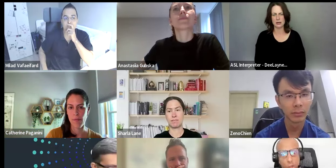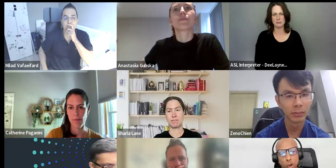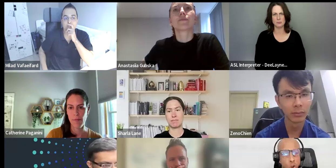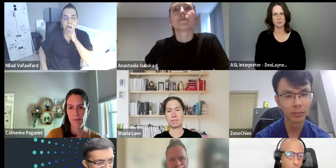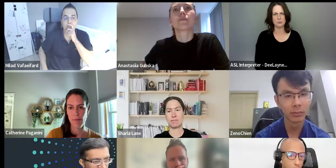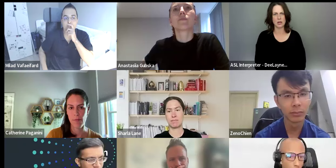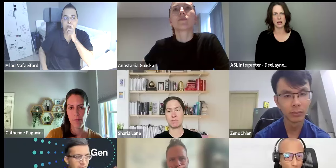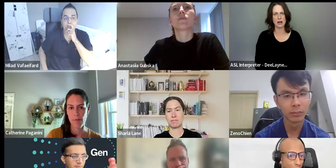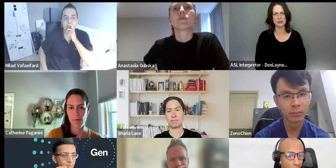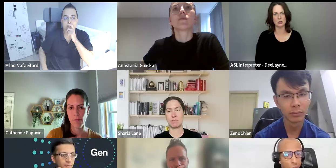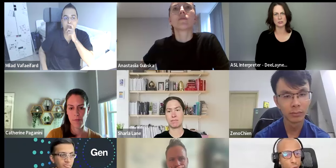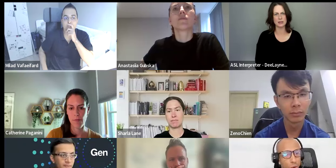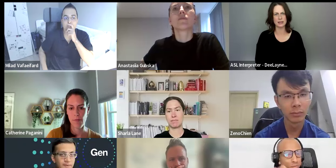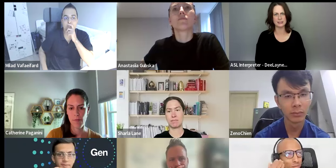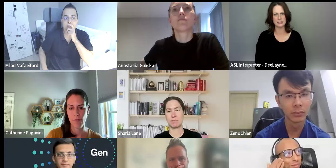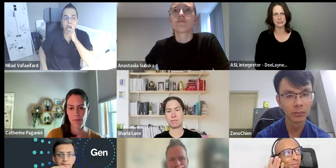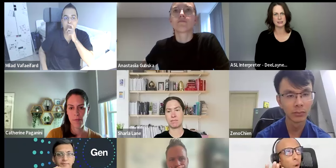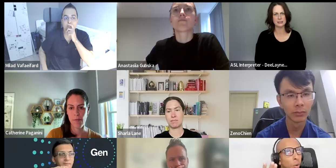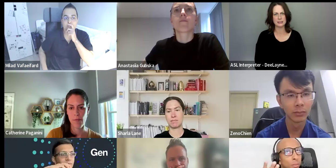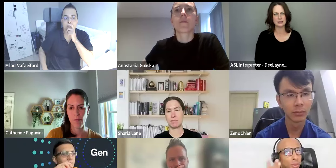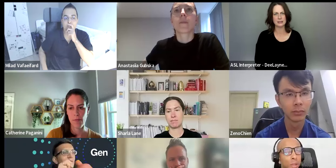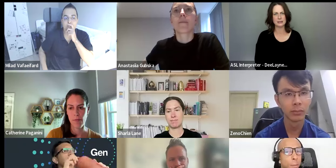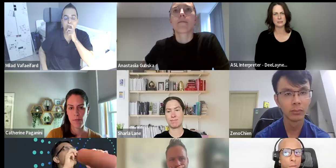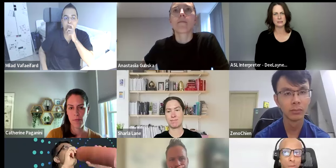actually. I learned that